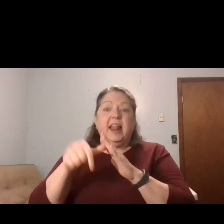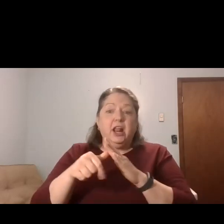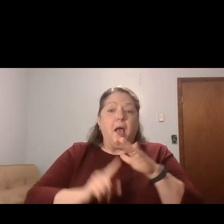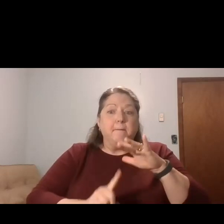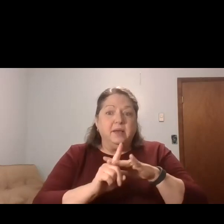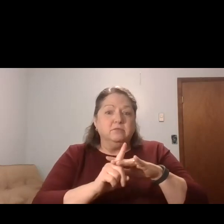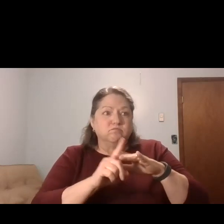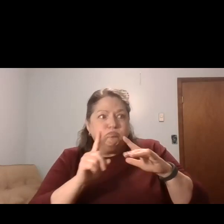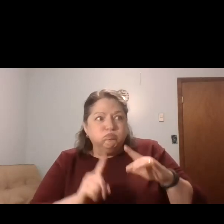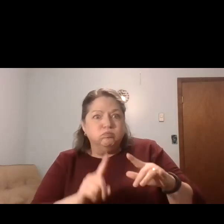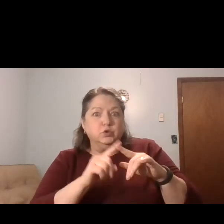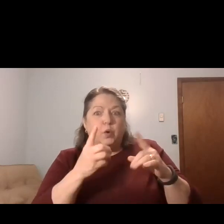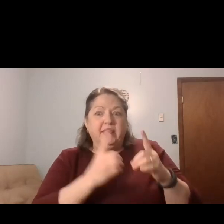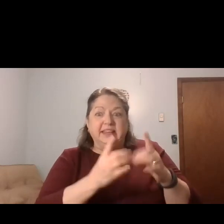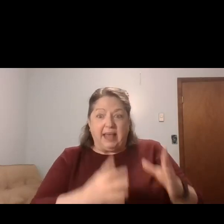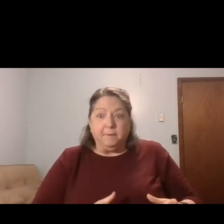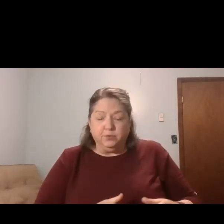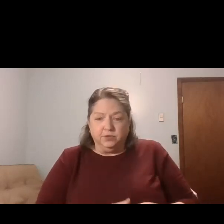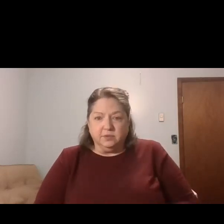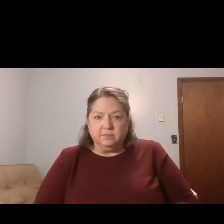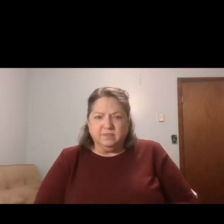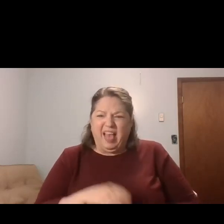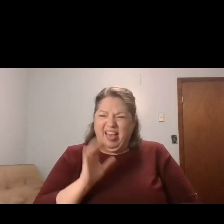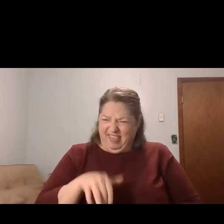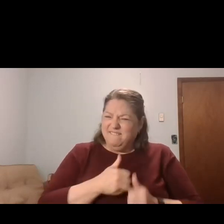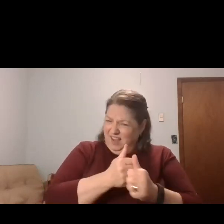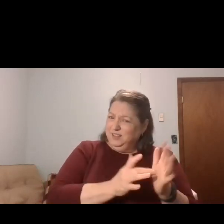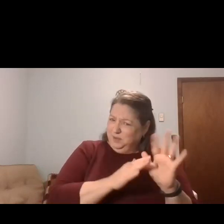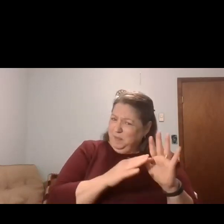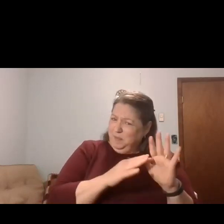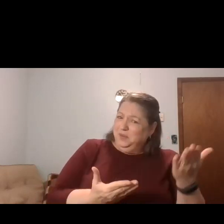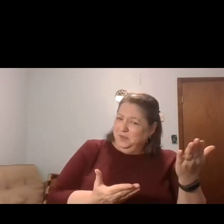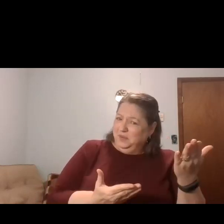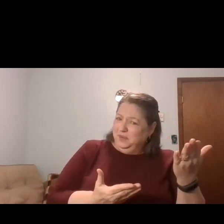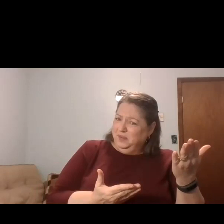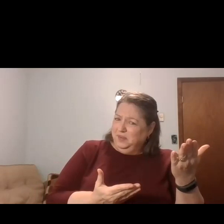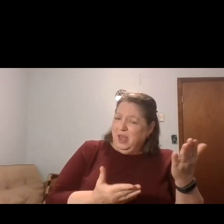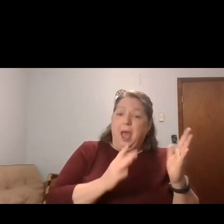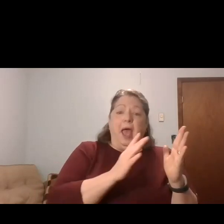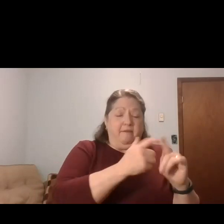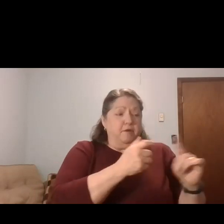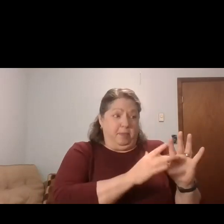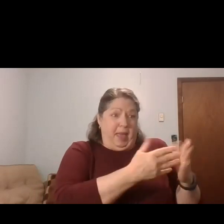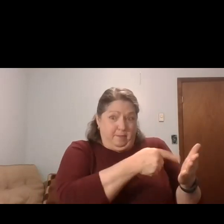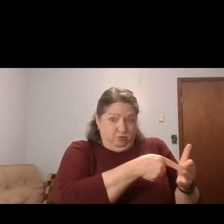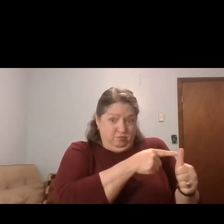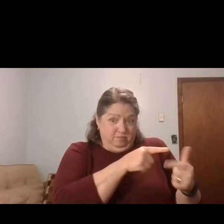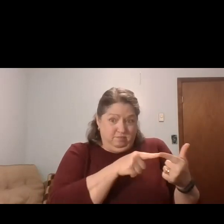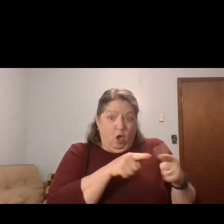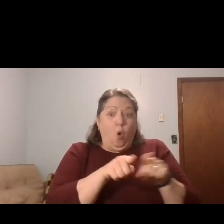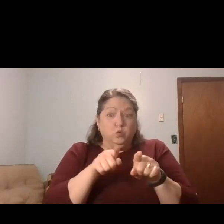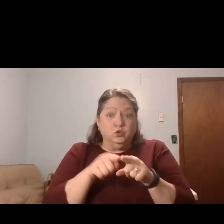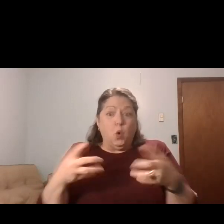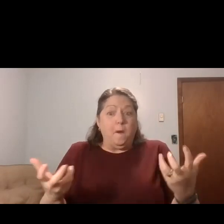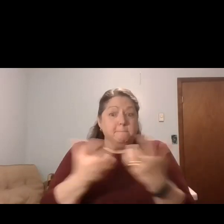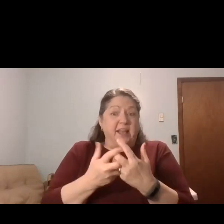not only that, the resurrection of Jesus is also historical. It's factual. In fact,